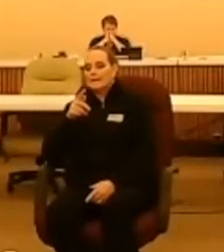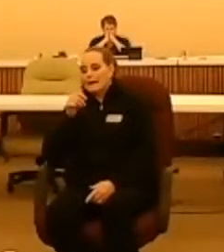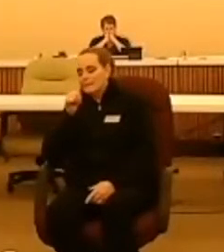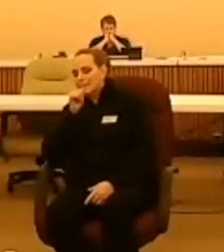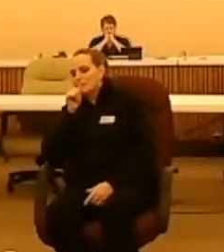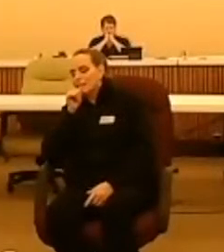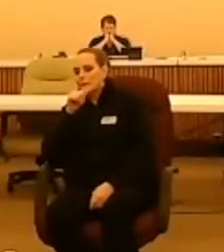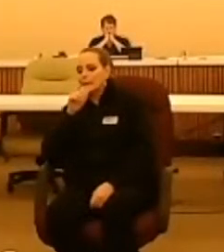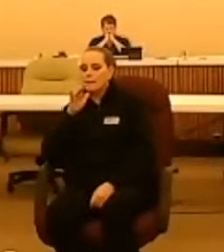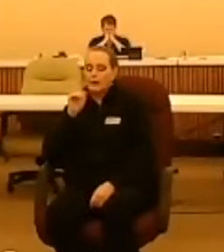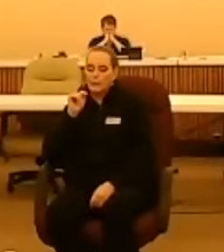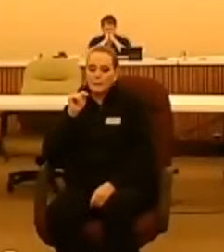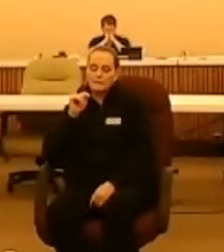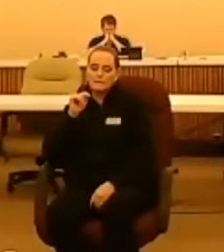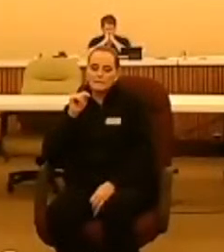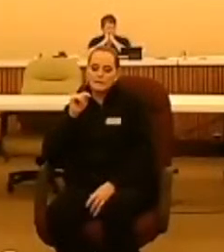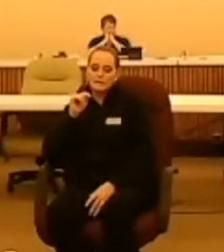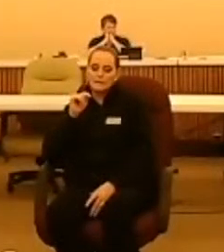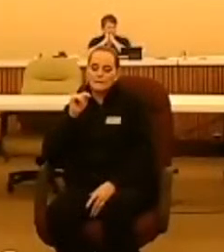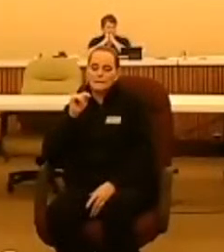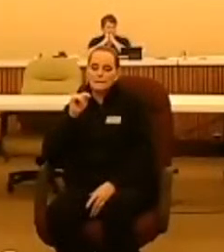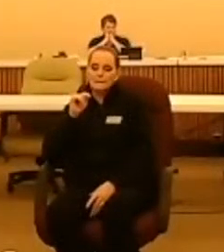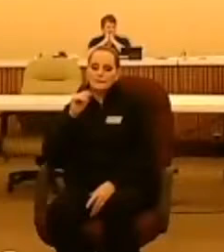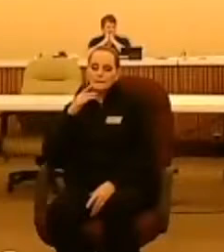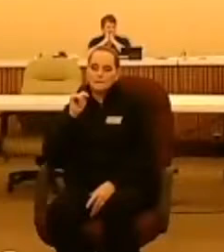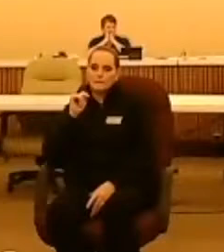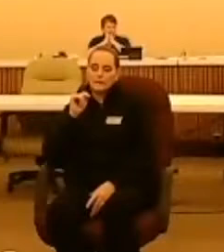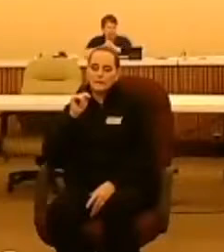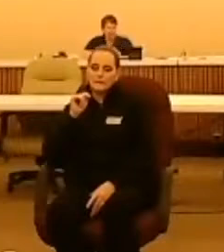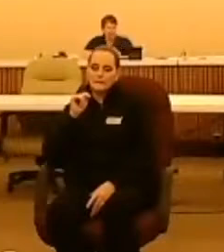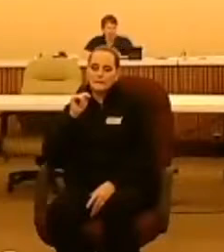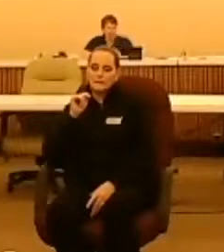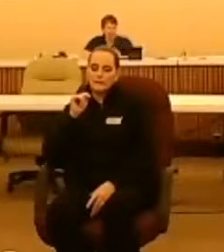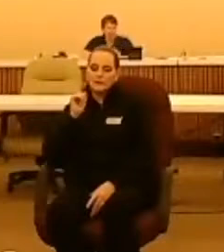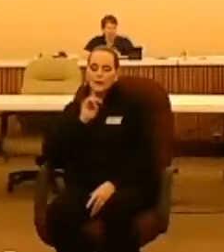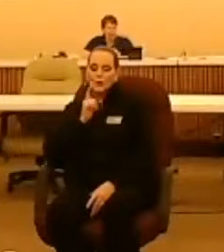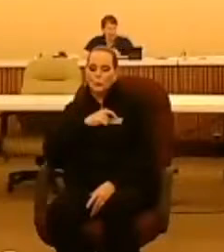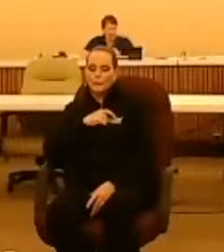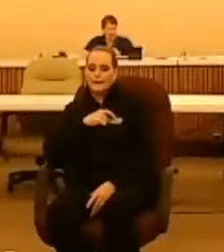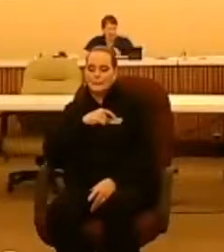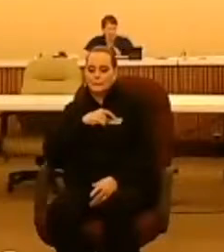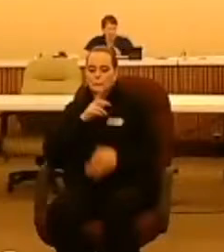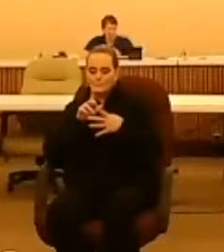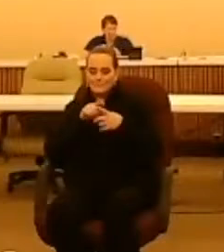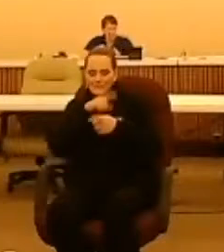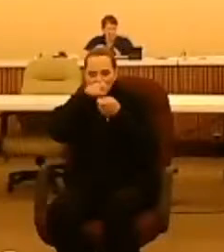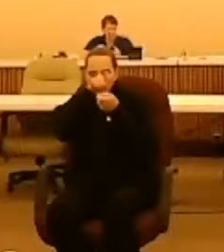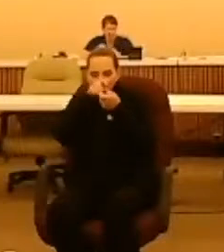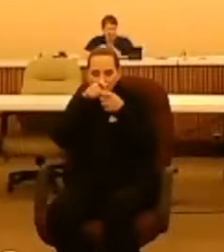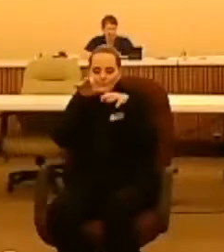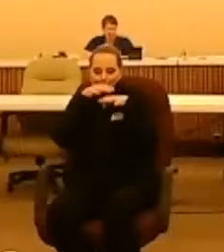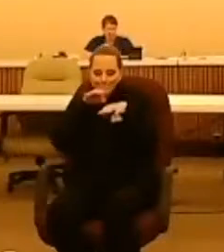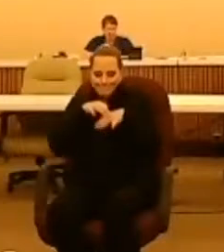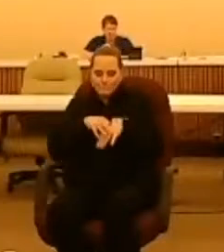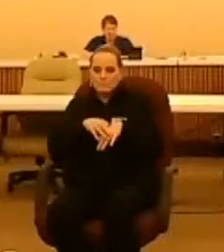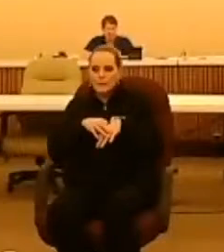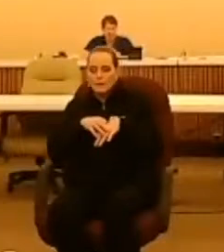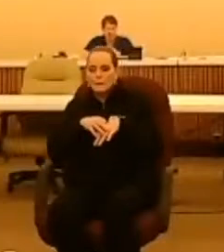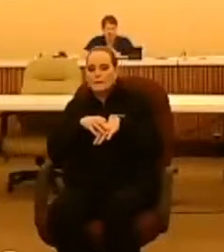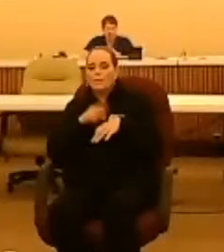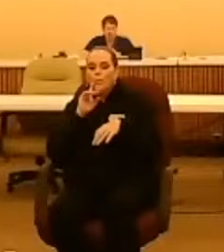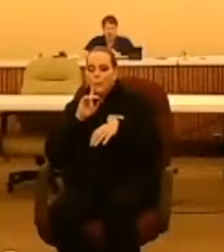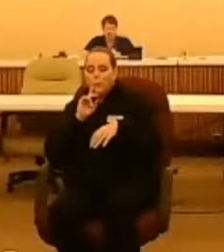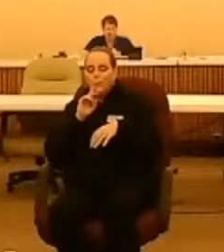confidentiality. But I think just we need to narrowly define and bound what